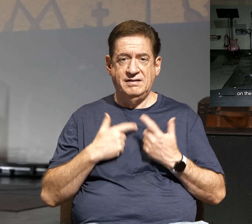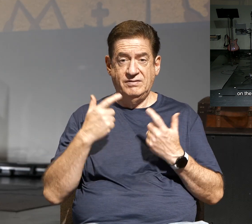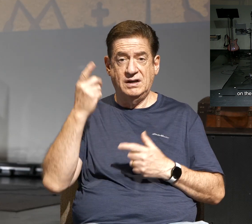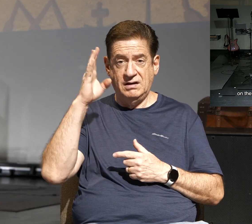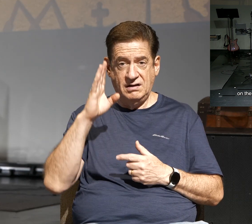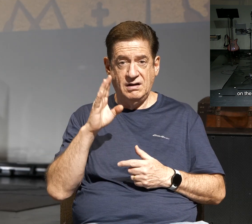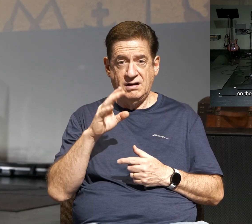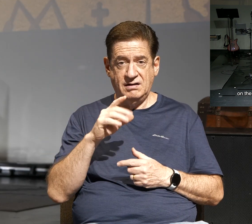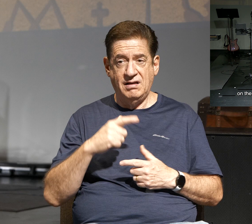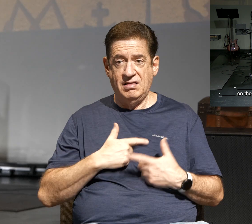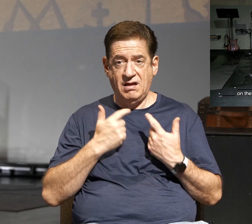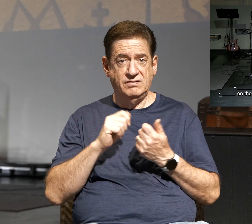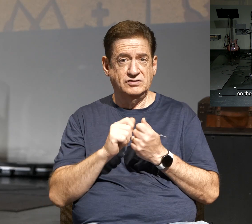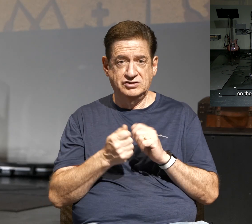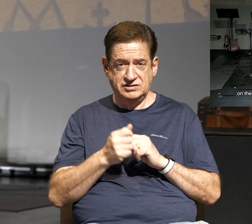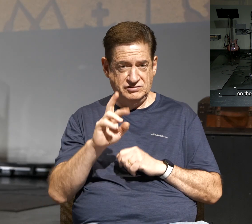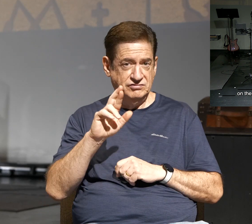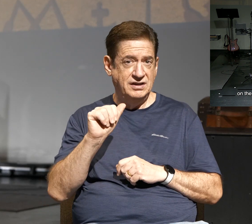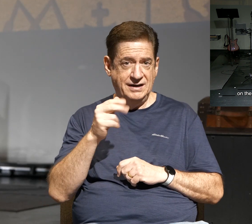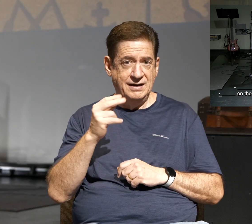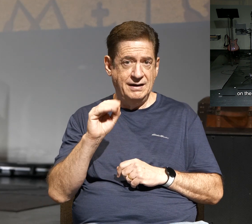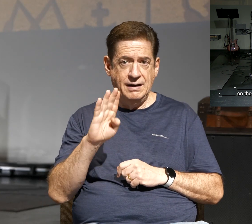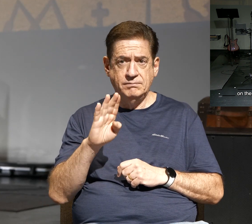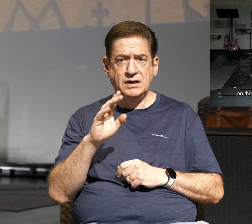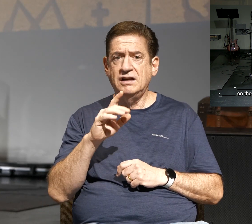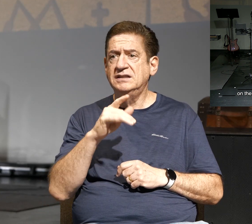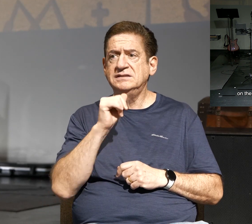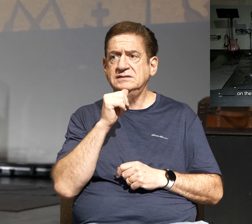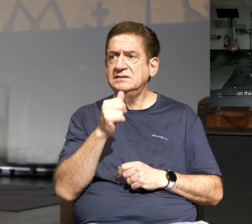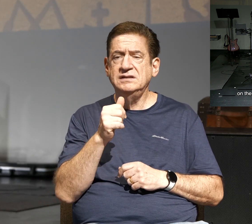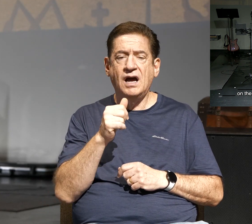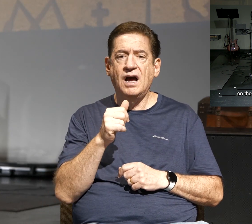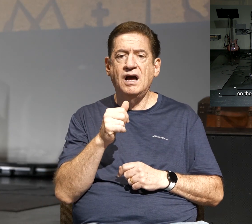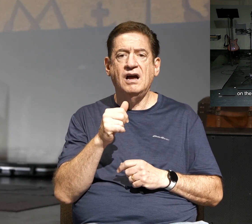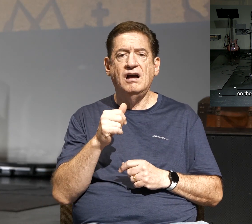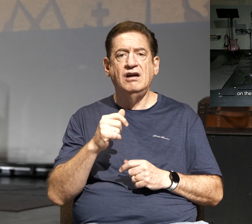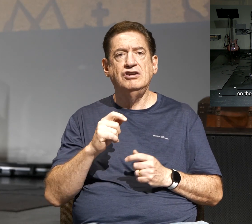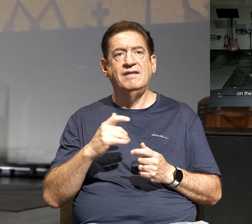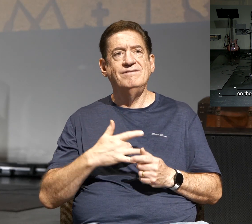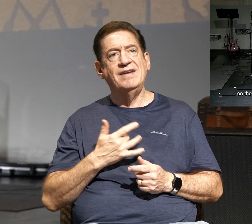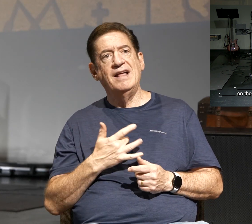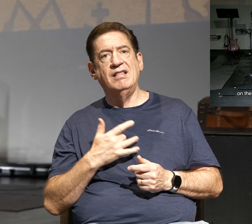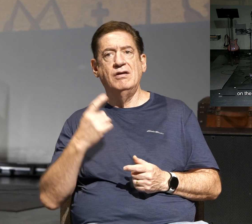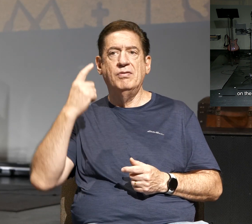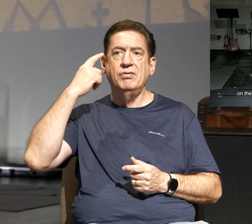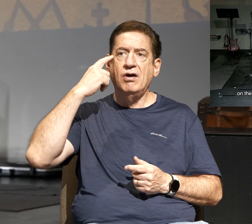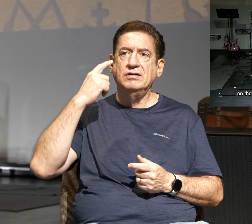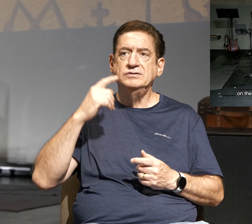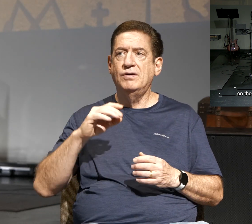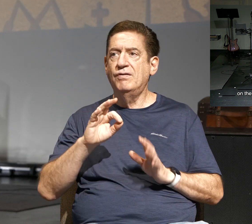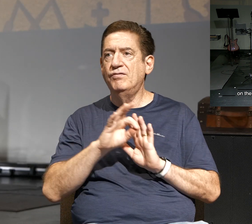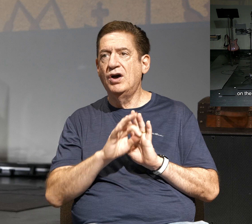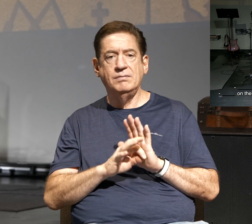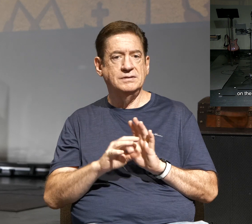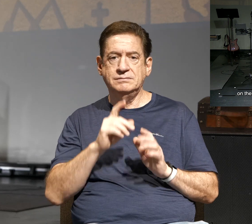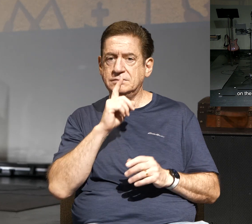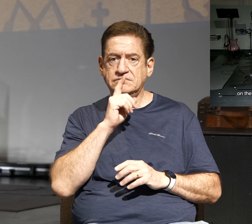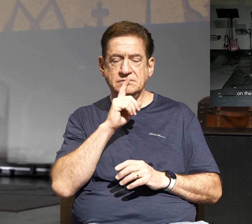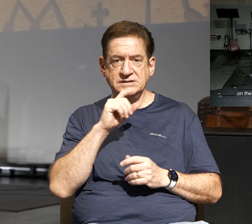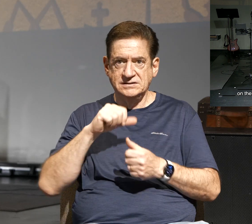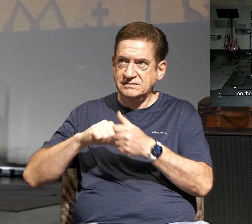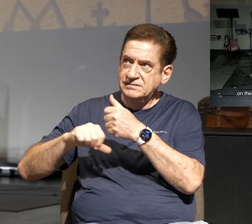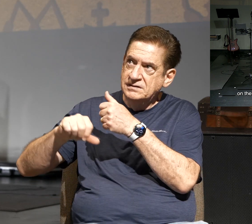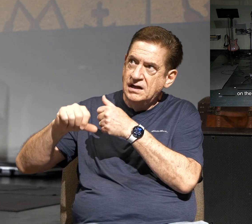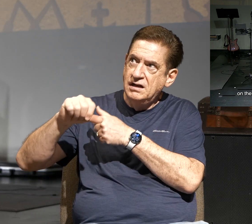is not a feeling, a force, or a formula. What is it? It's